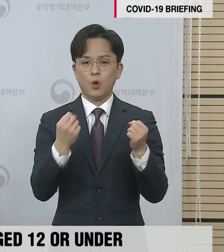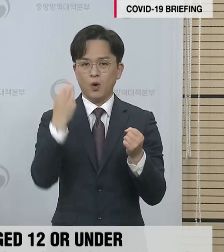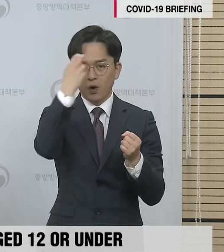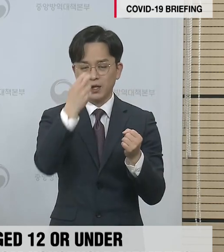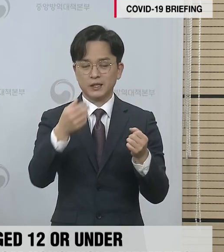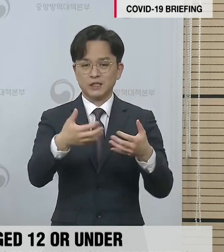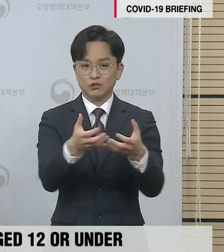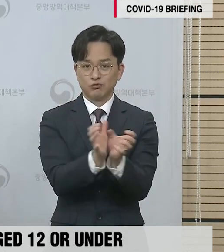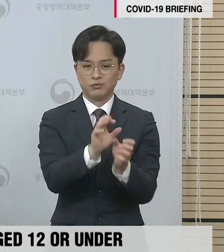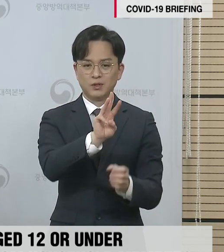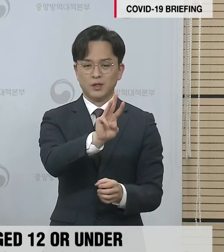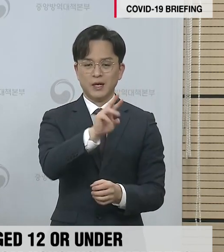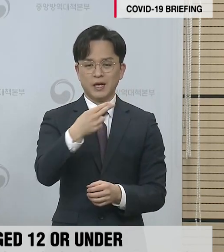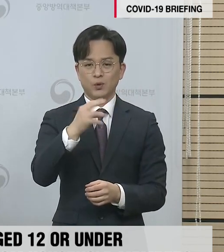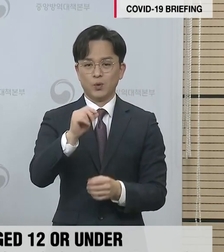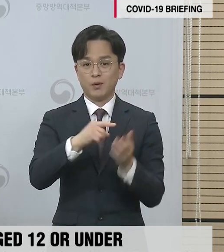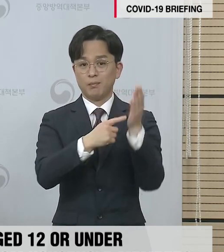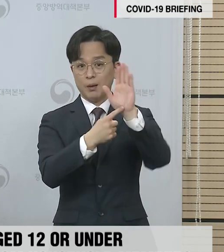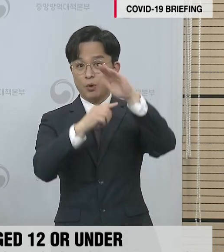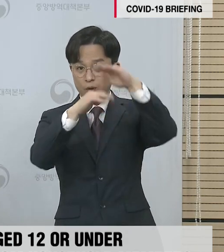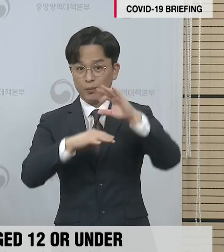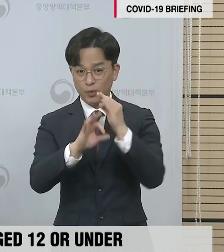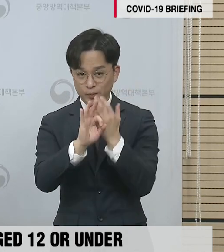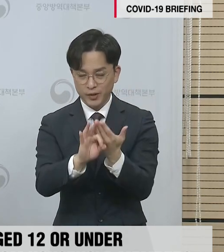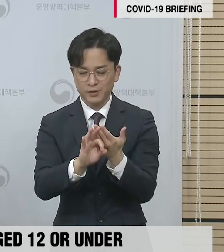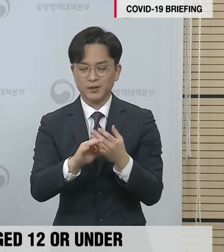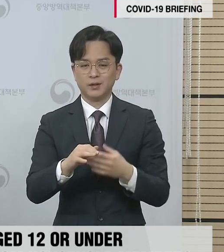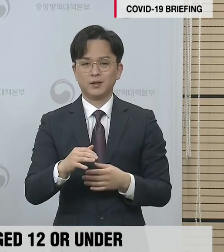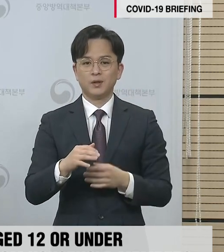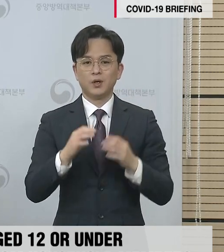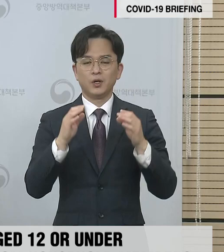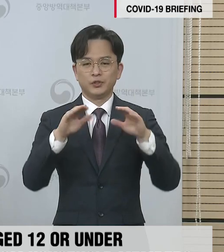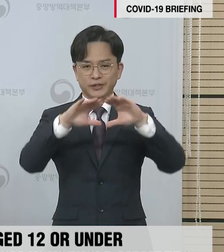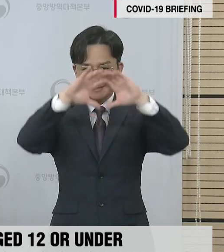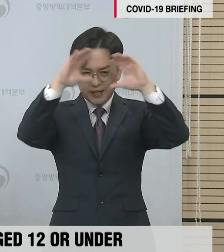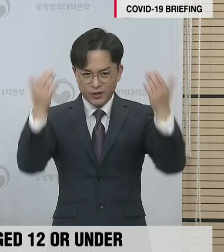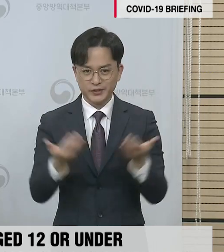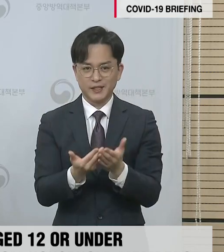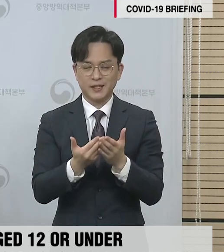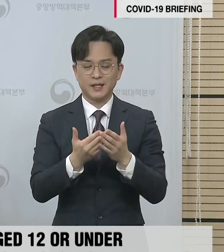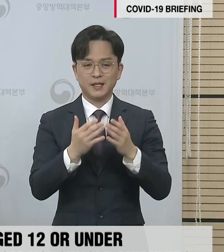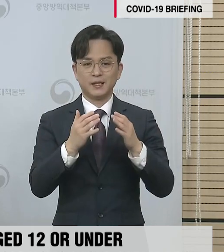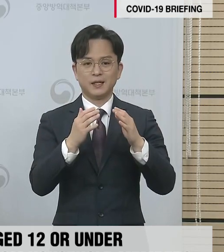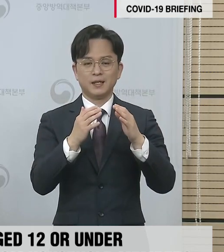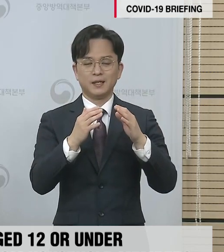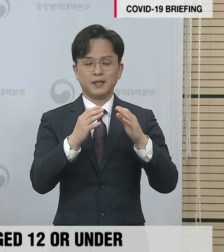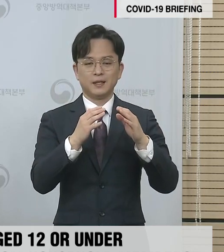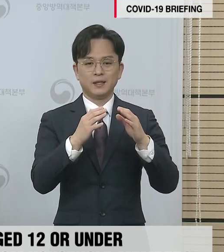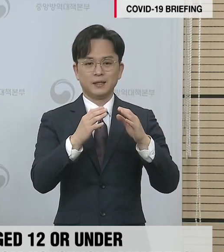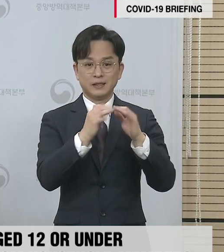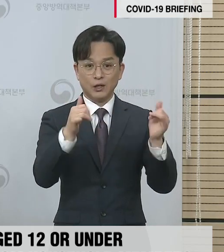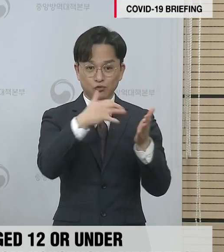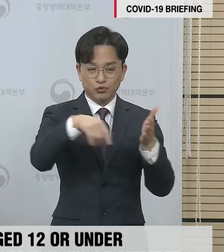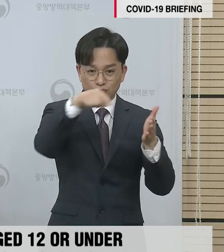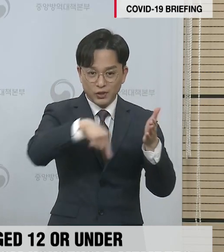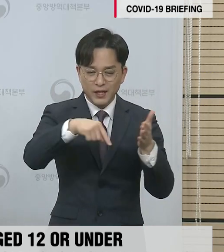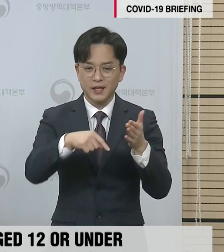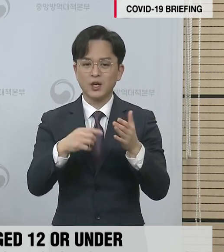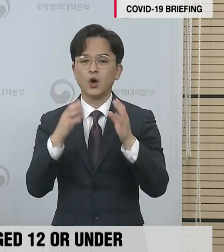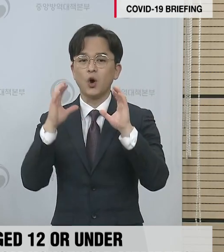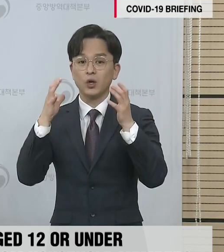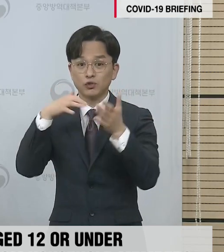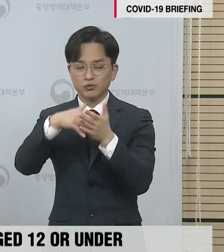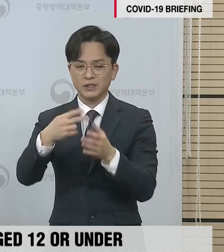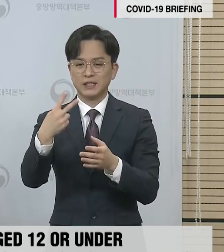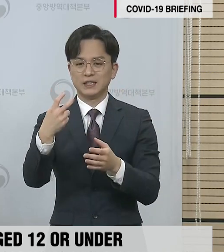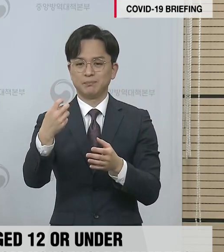to announcements made by the WHO, among the global population, the ratio of the children and teenagers